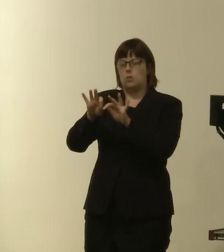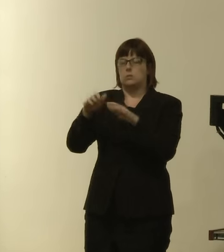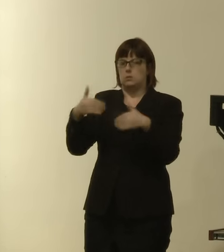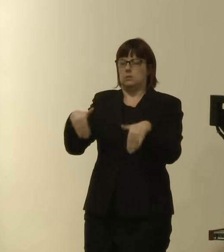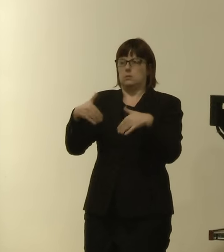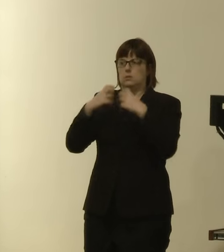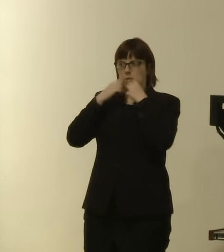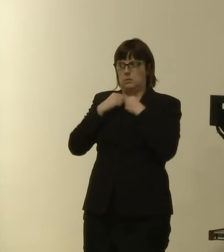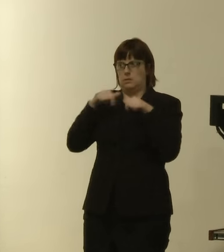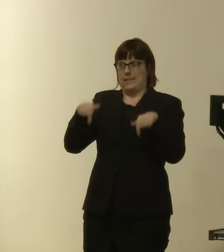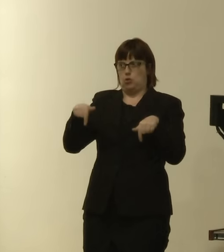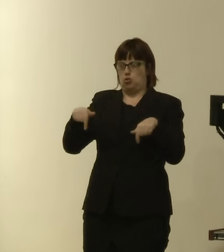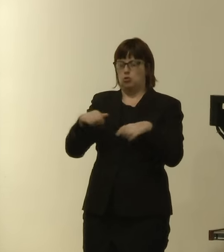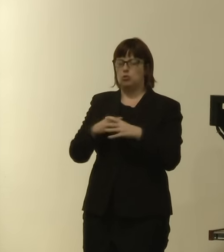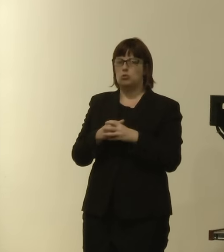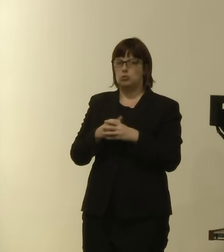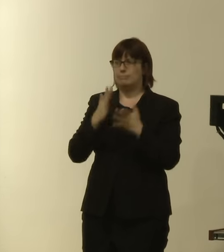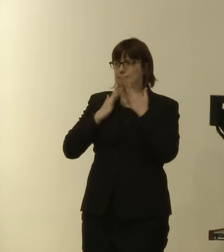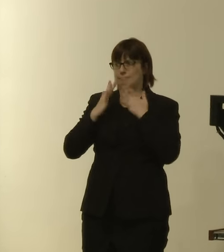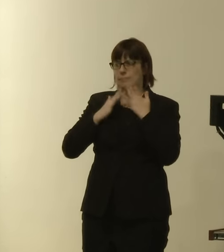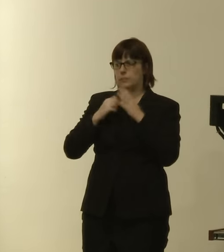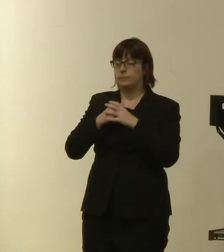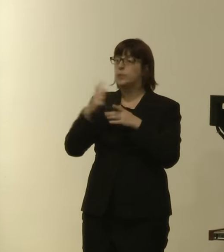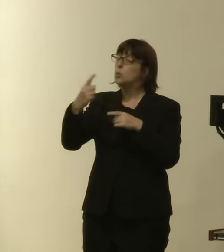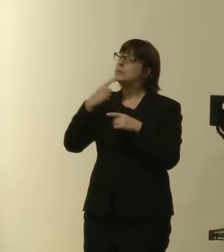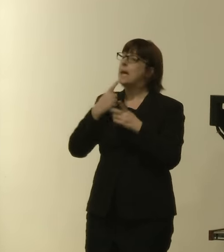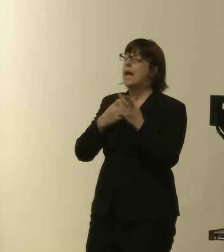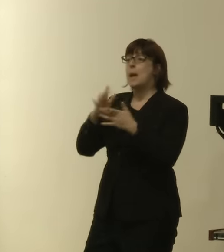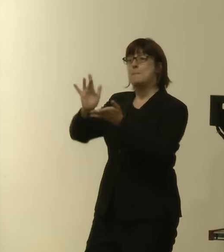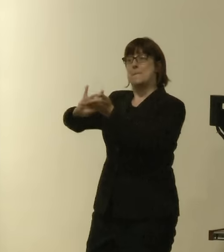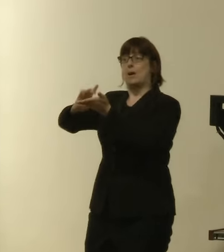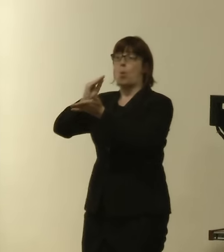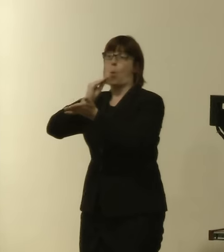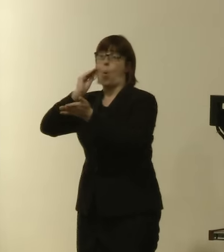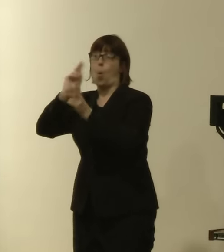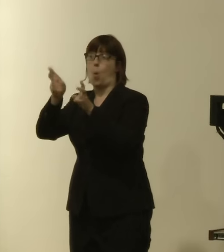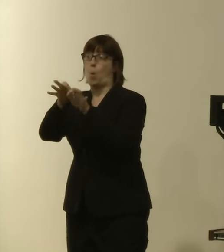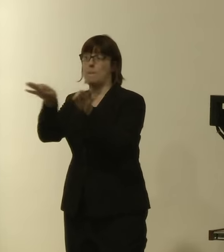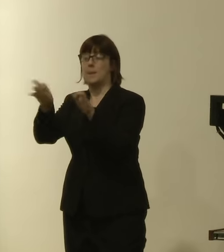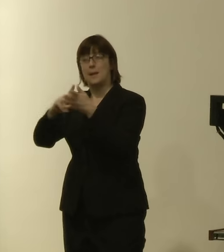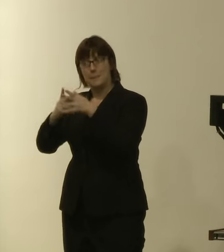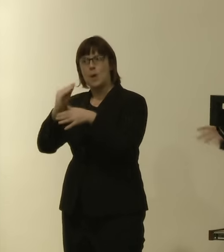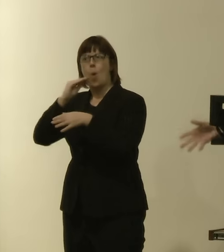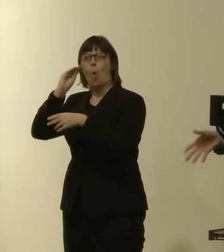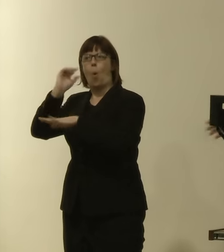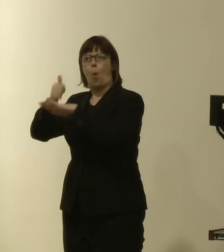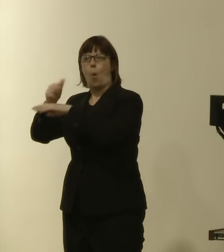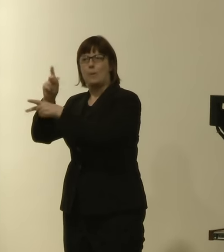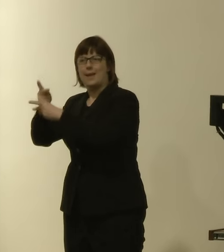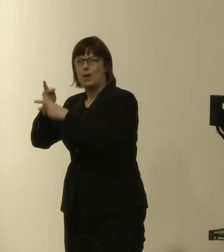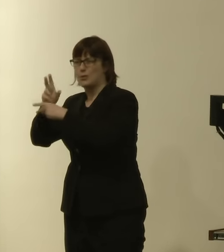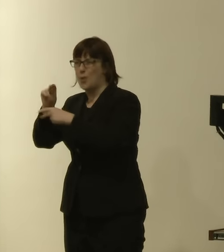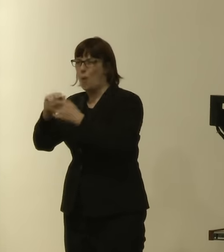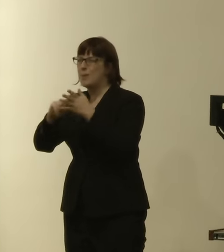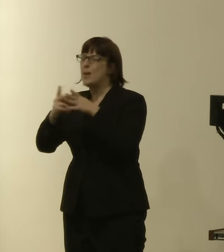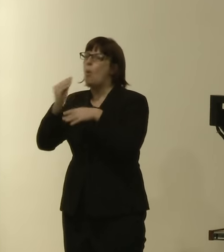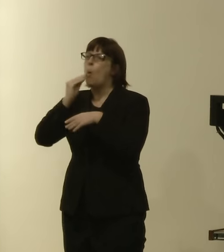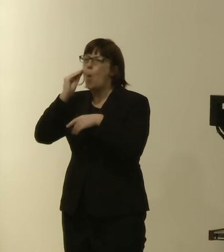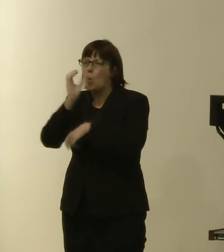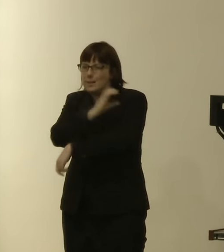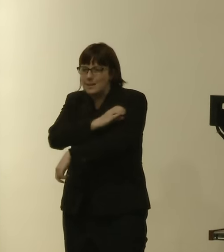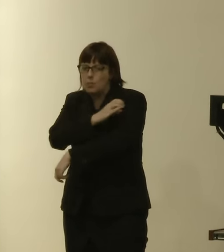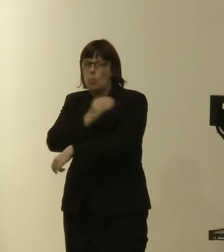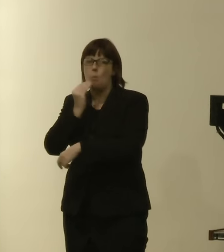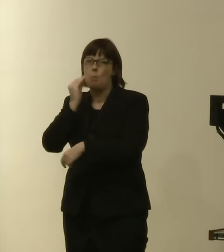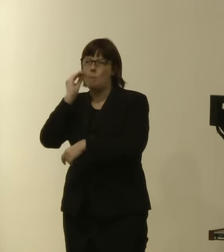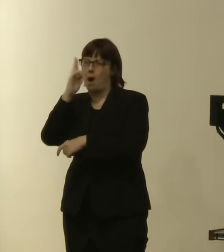And when we say medical home, we don't even mean home-based care. We just mean your home clinic or home hospital.